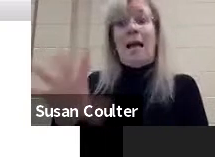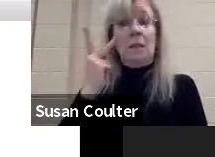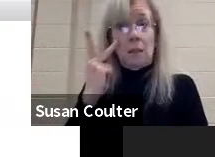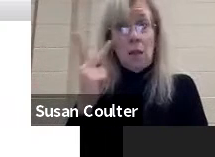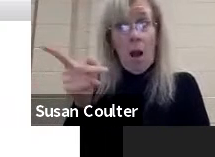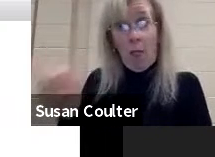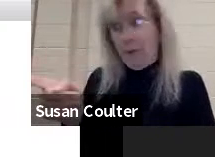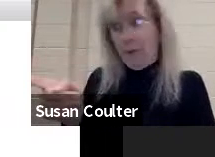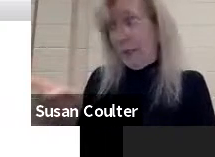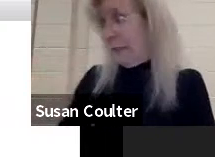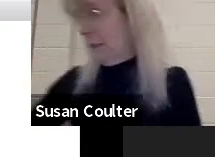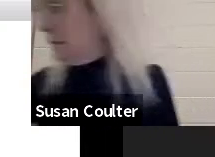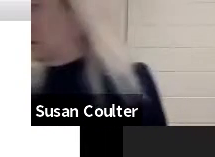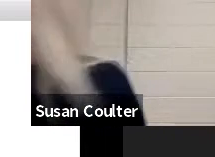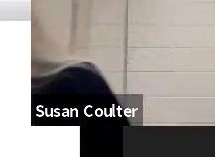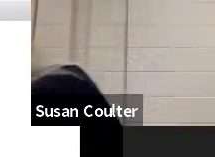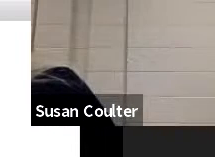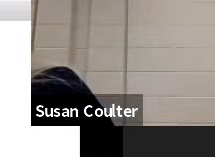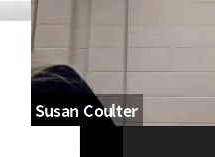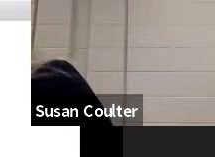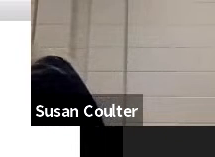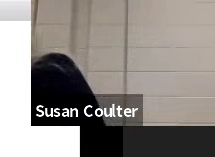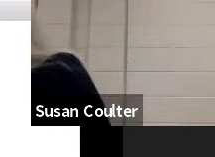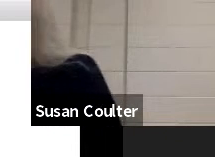store and I saw these.